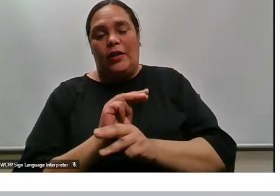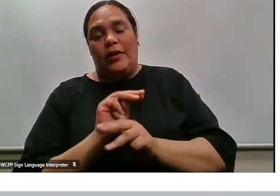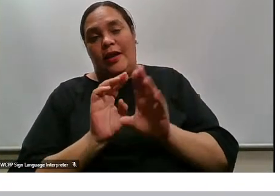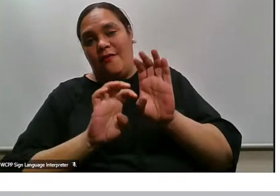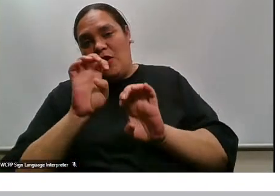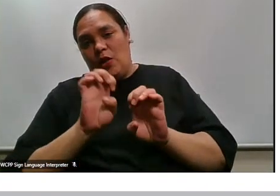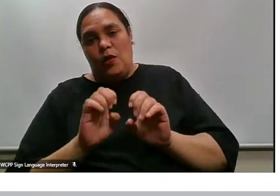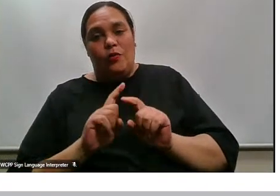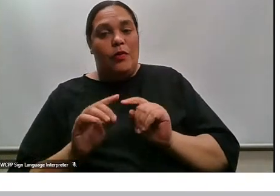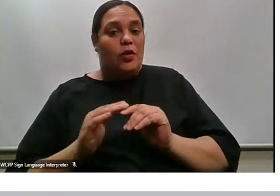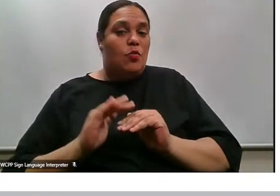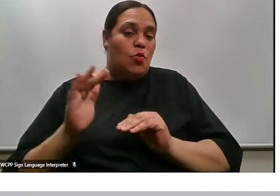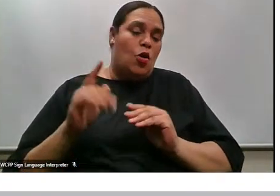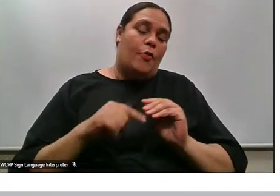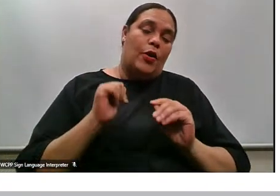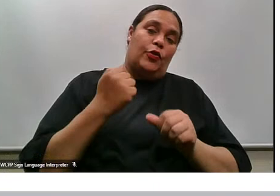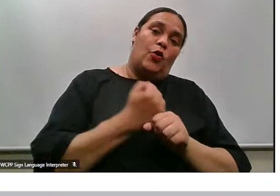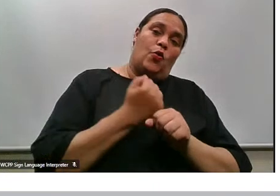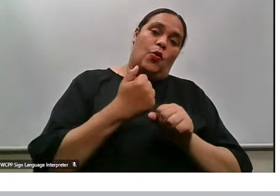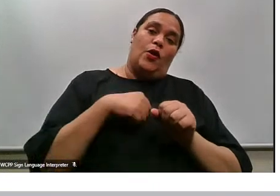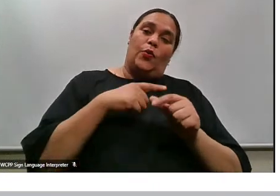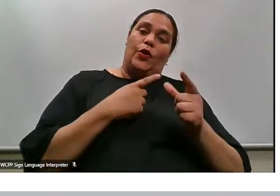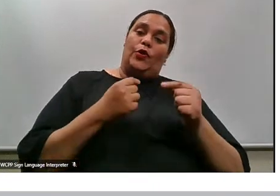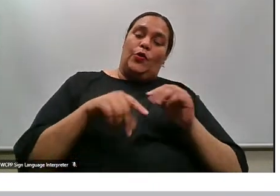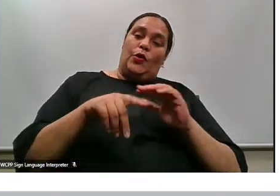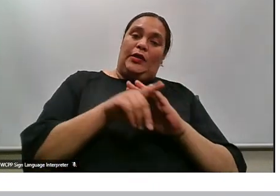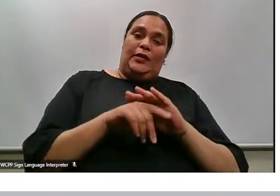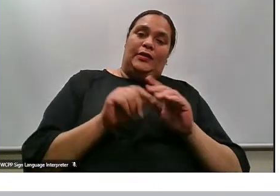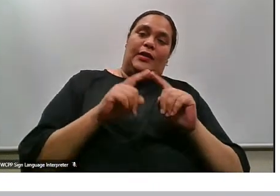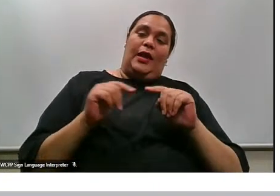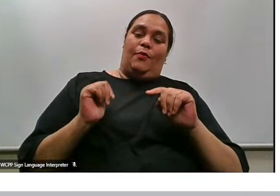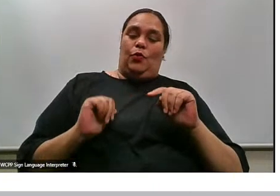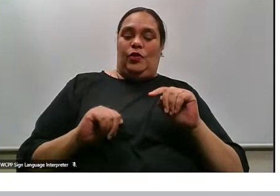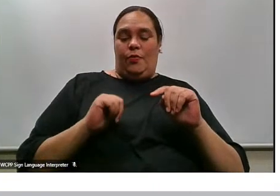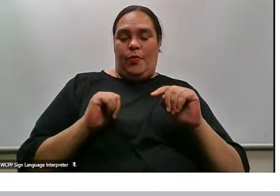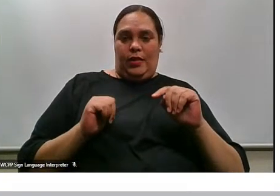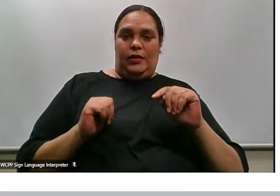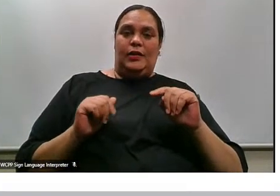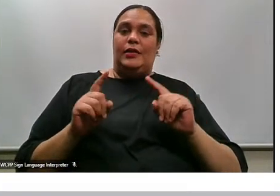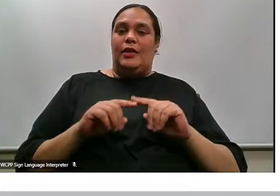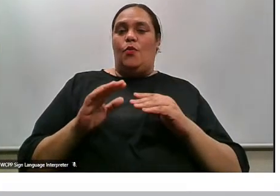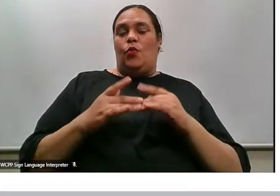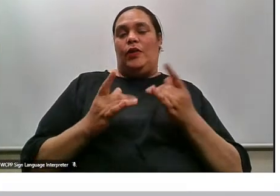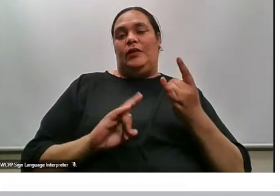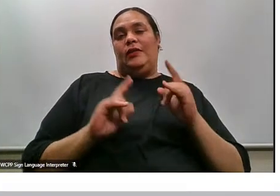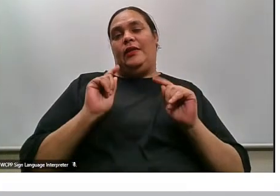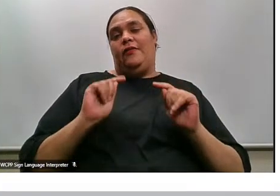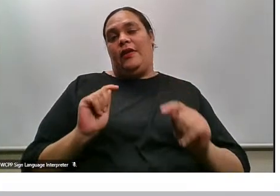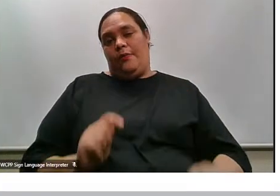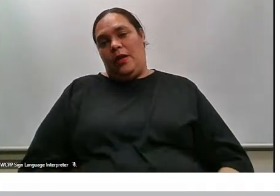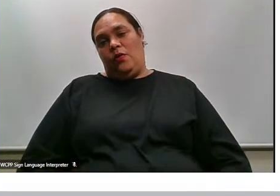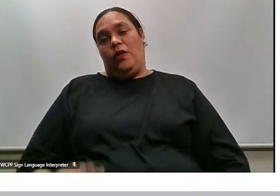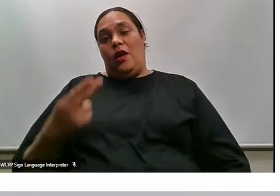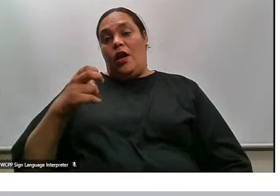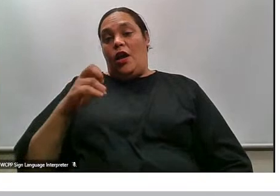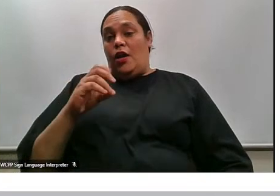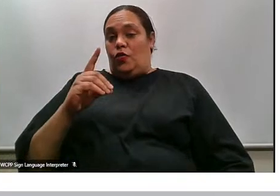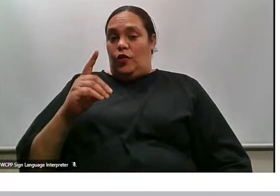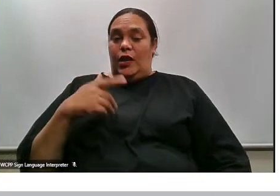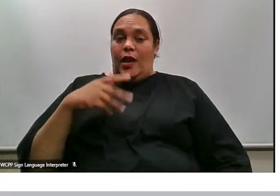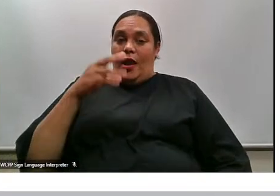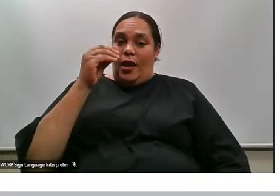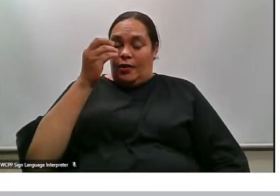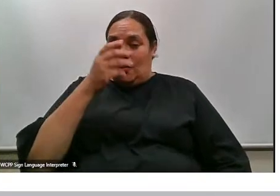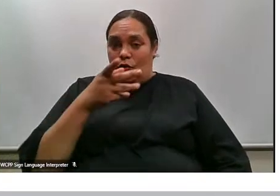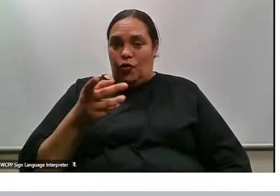so in terms of the work that we do in the districts and in the municipalities and with the city of Cape Town. HOD, I will note you, and then